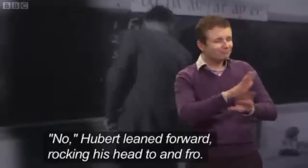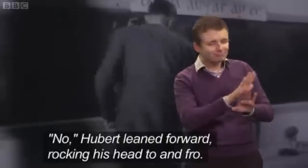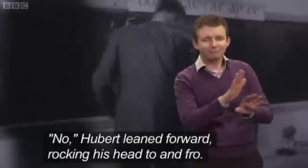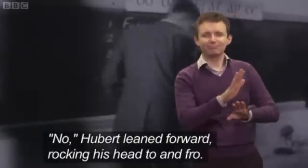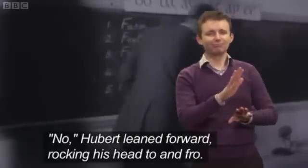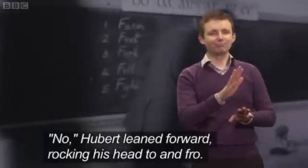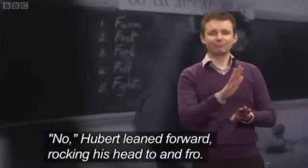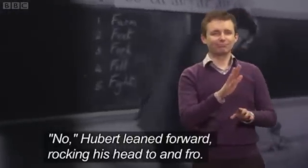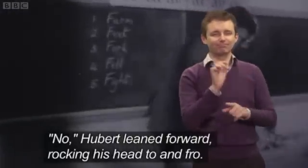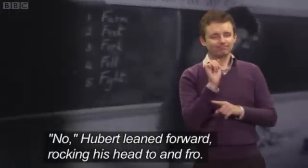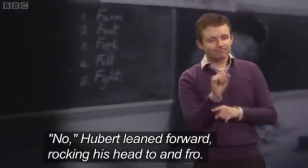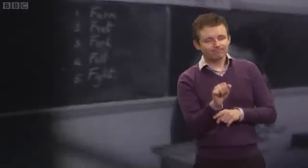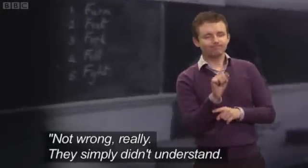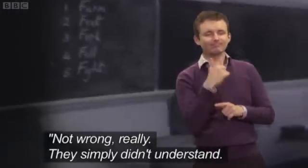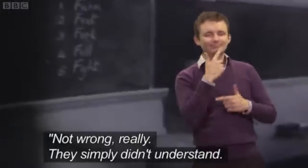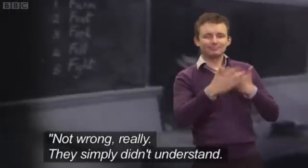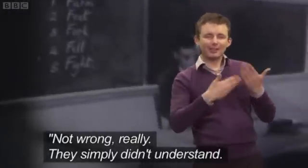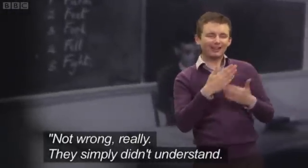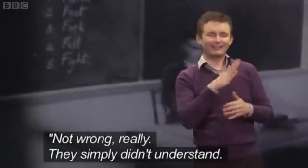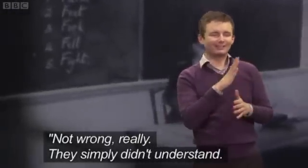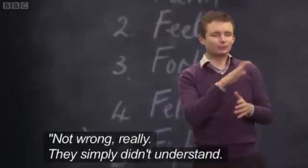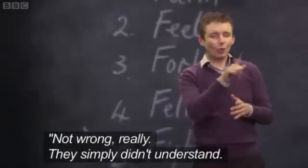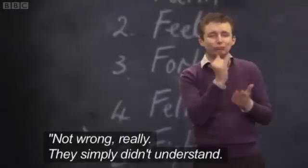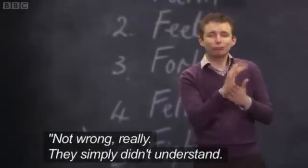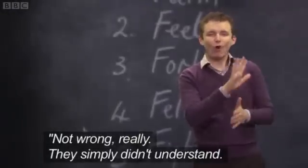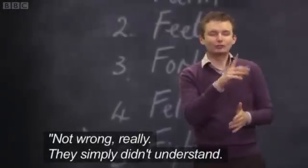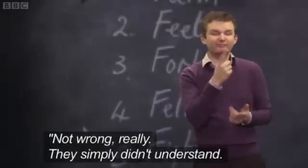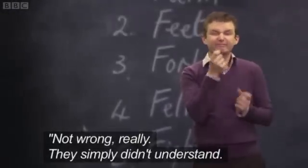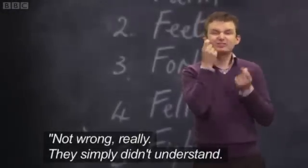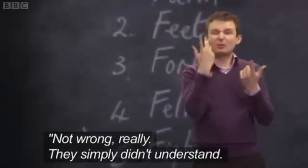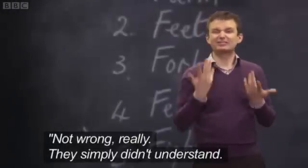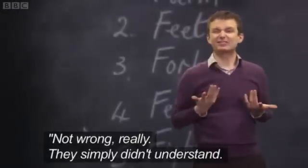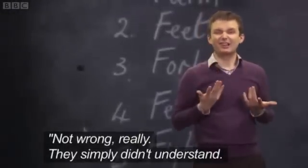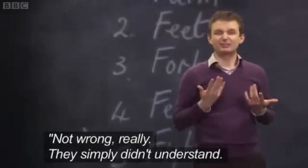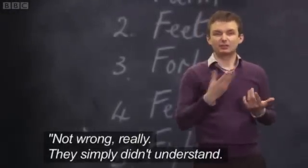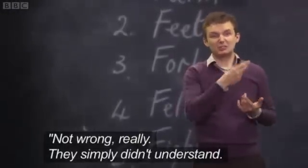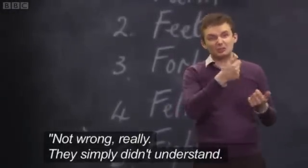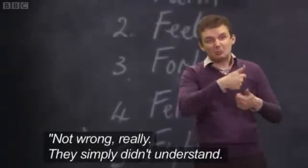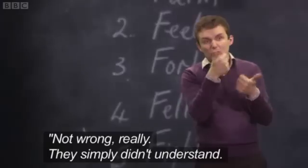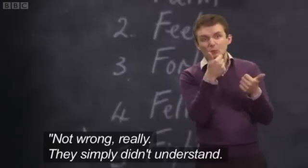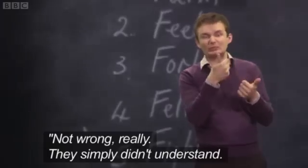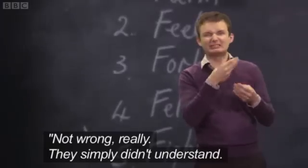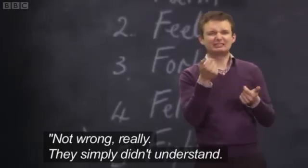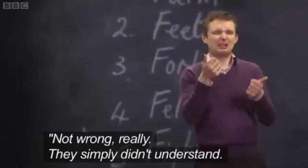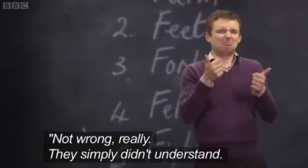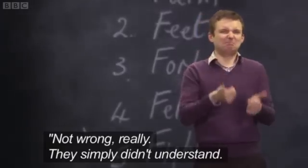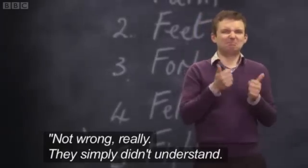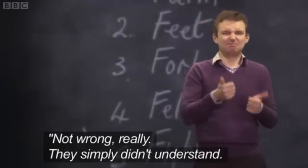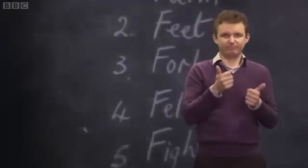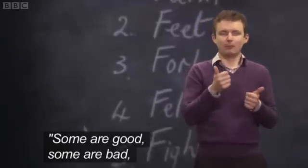rocking his head to and fro. Not wrong, really. They simply didn't understand. Some are good.